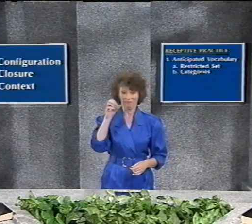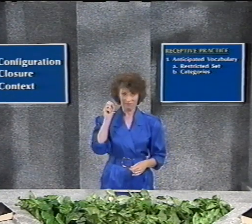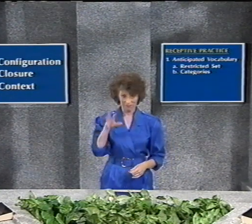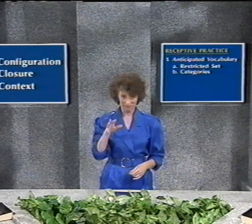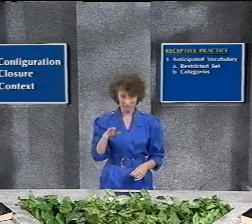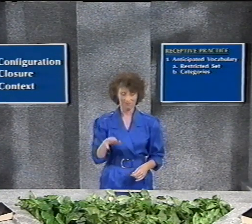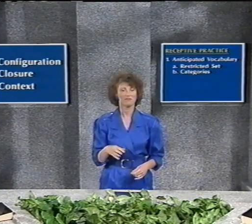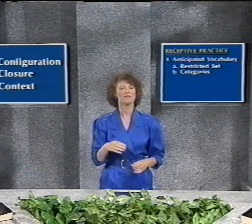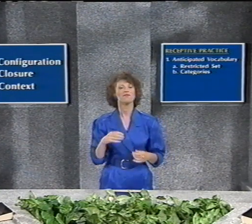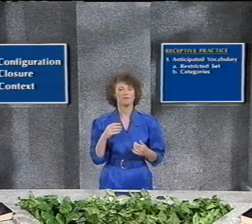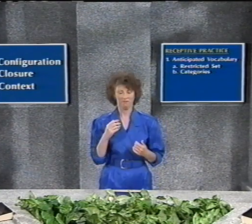spelled.